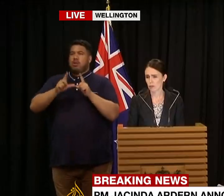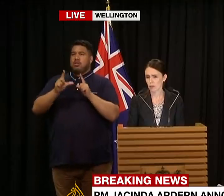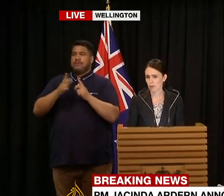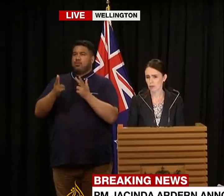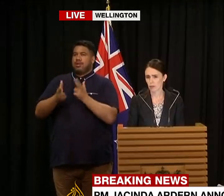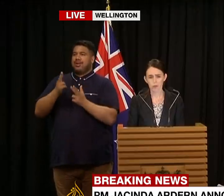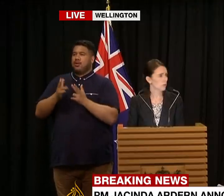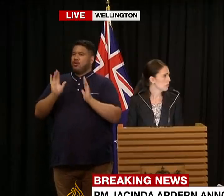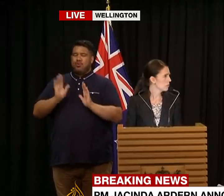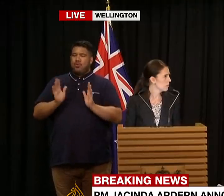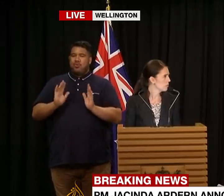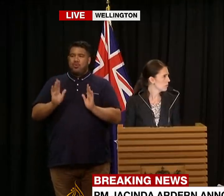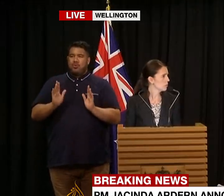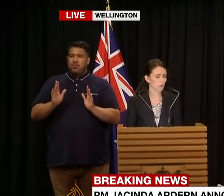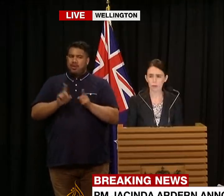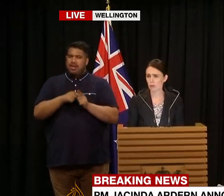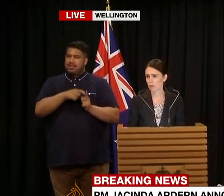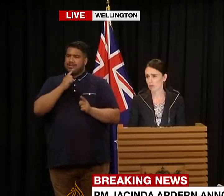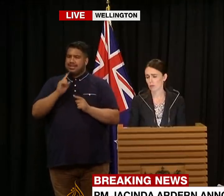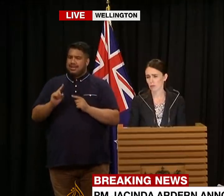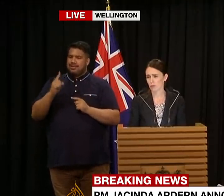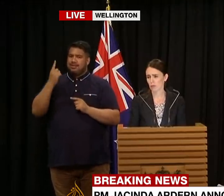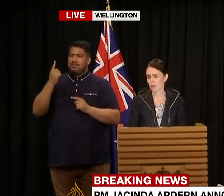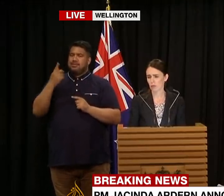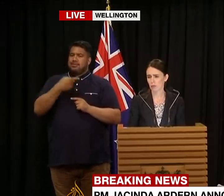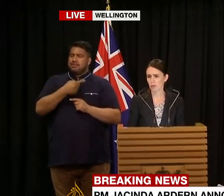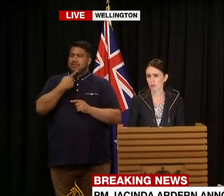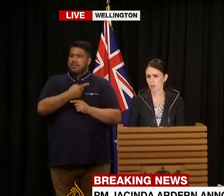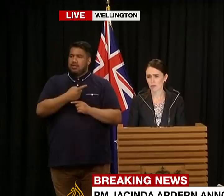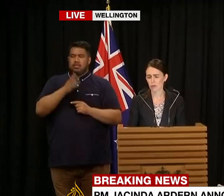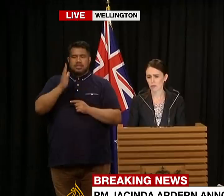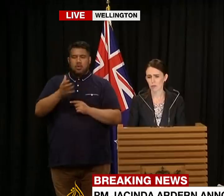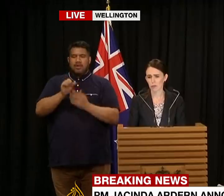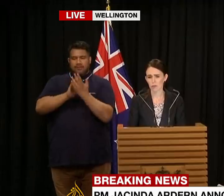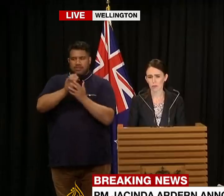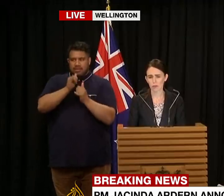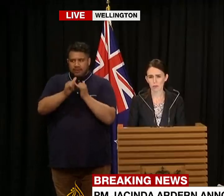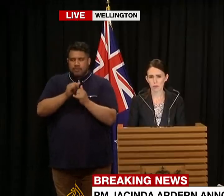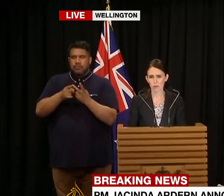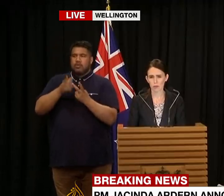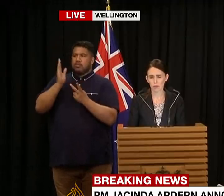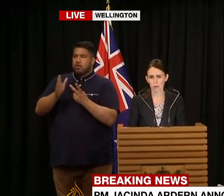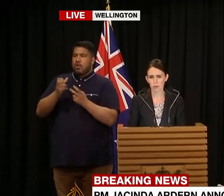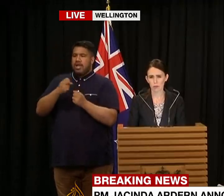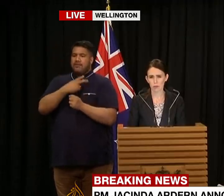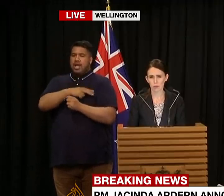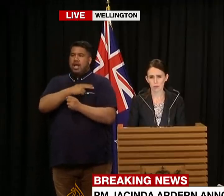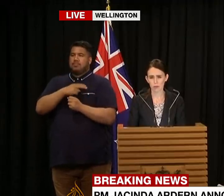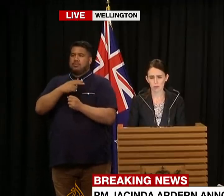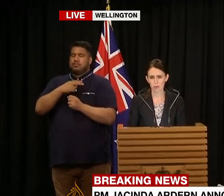or form. As the Prime Minister again has said, there was still going to be face-to-face interviews, there was still going to be arms officers checking